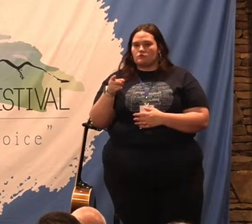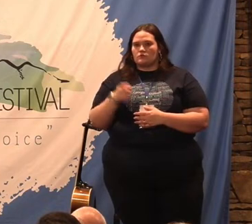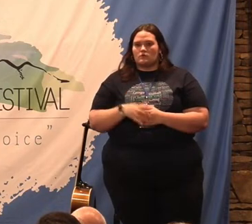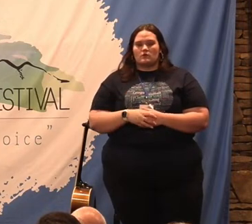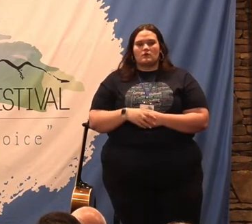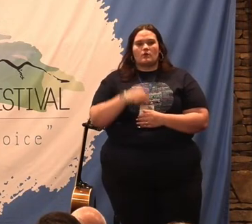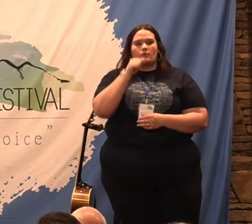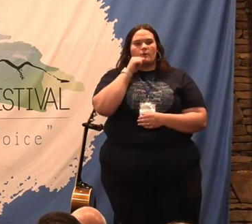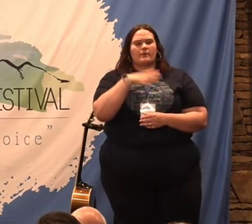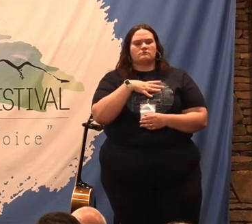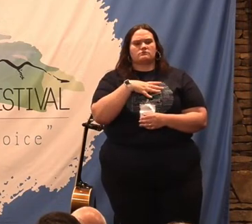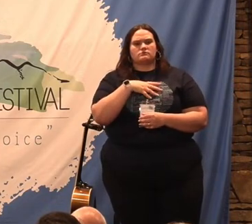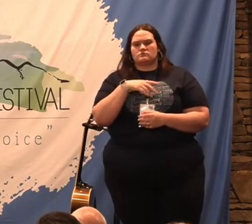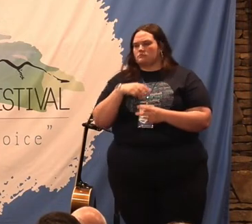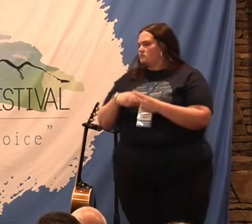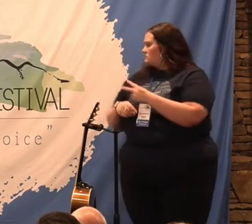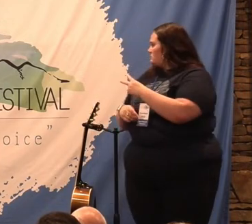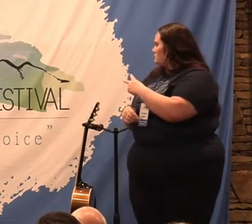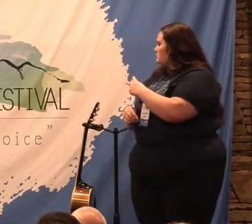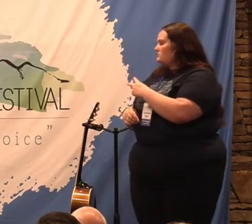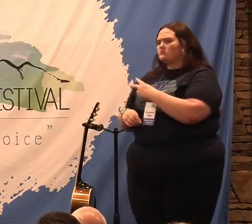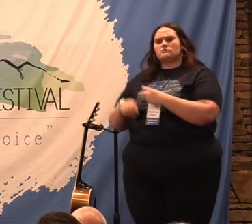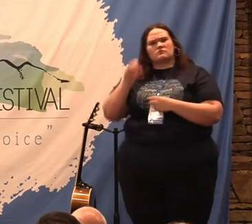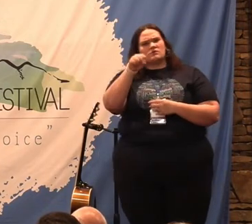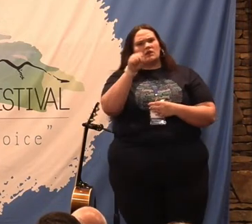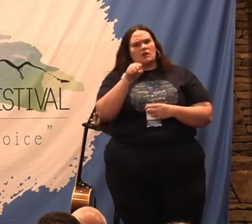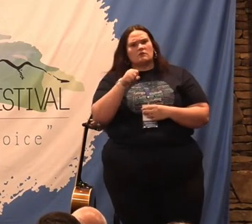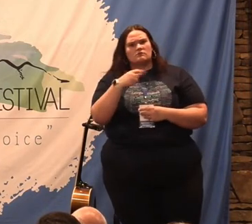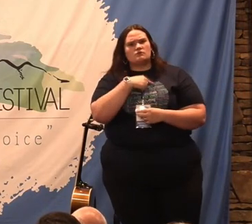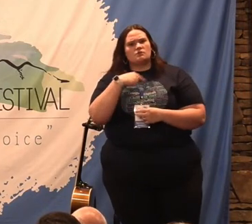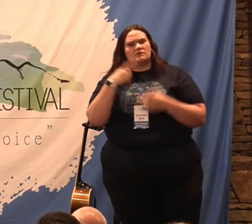Oh yeah, she said, we sell pollo campero here.